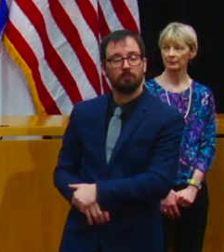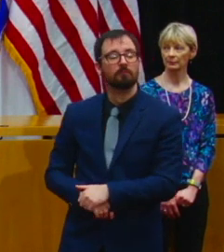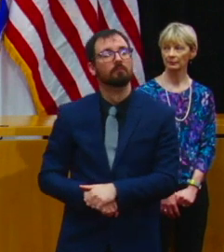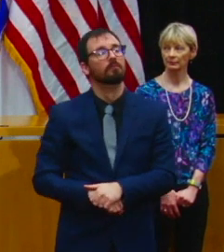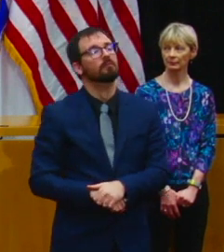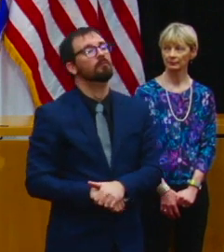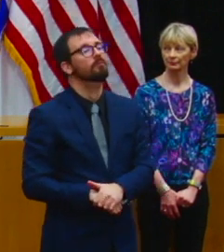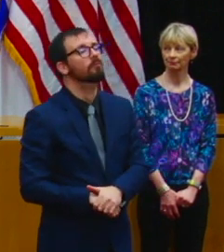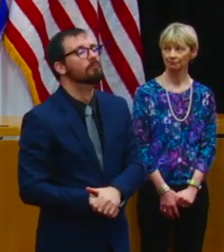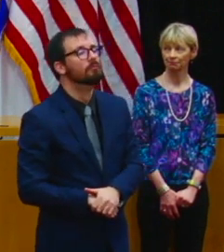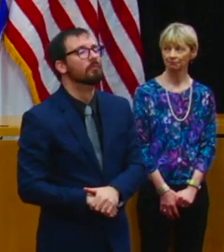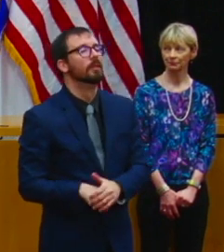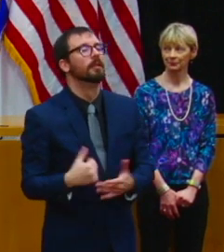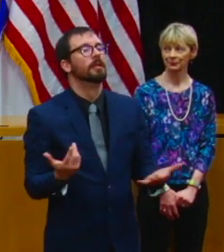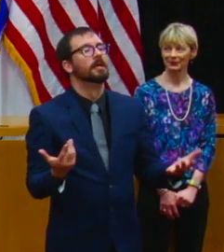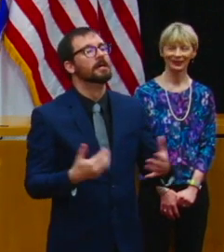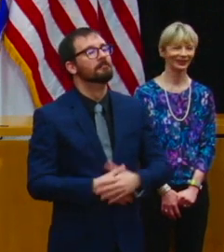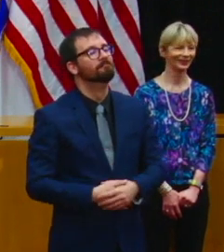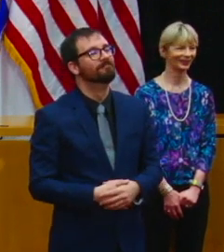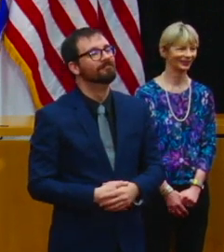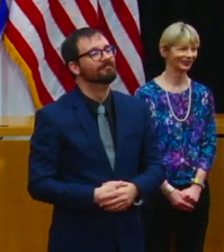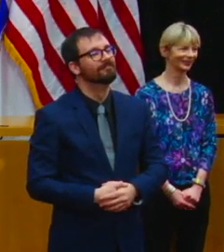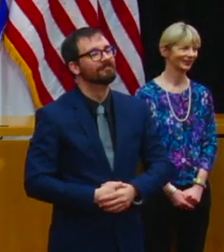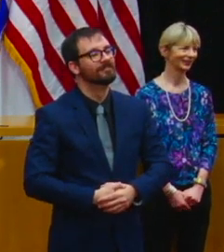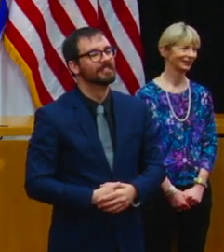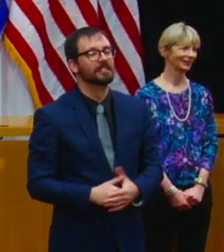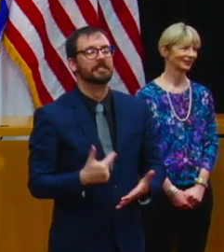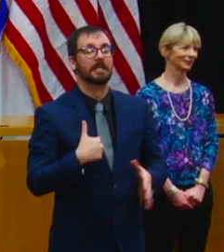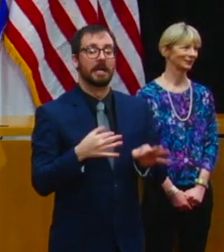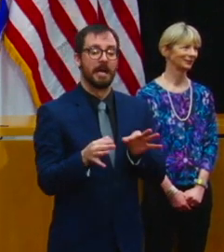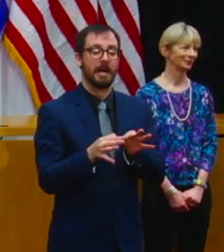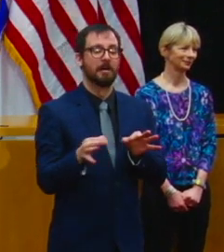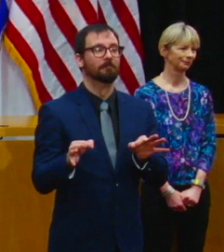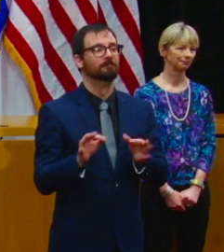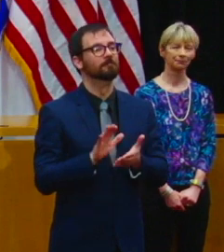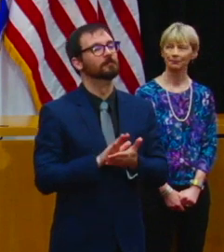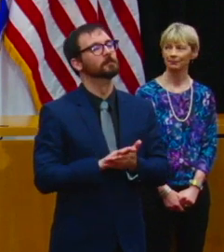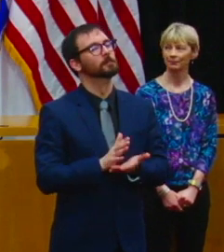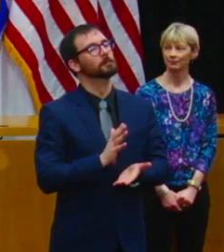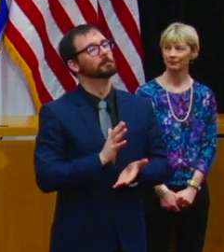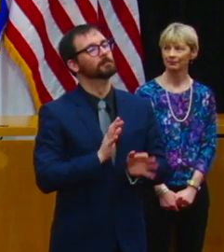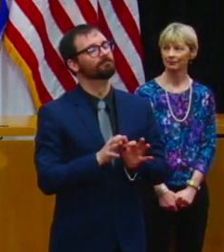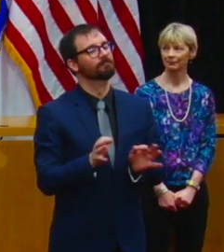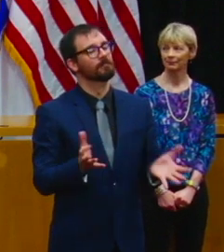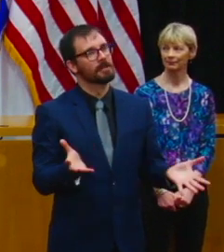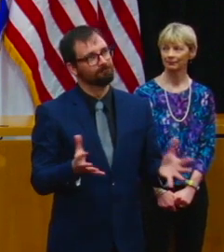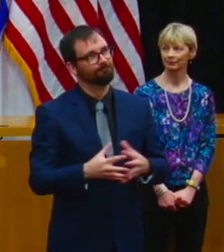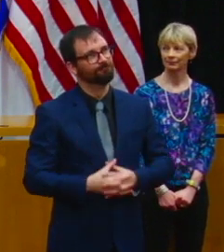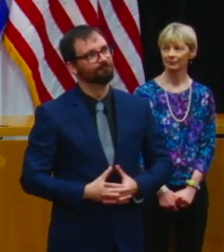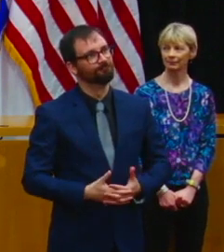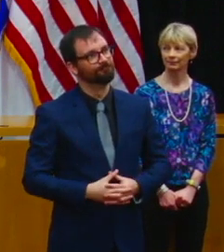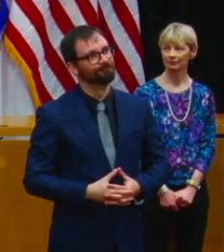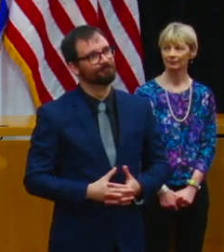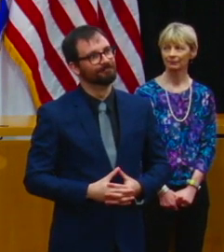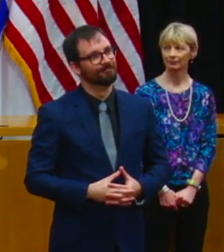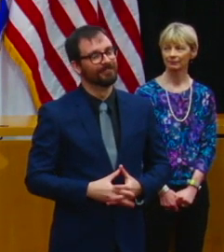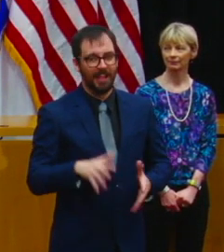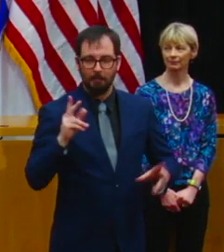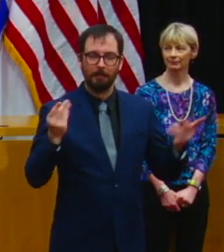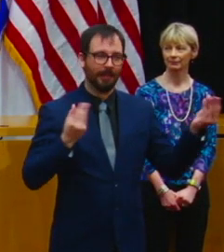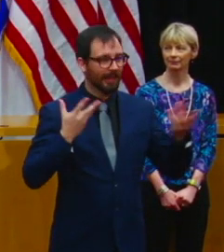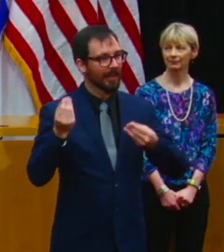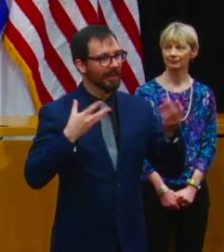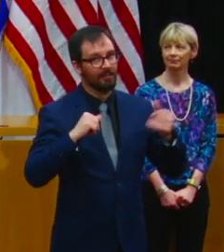I don't know how to put this politely, so I'm just going to say it. We get told a lot of things about what other states are